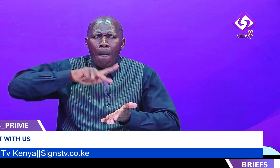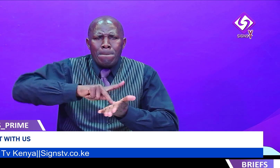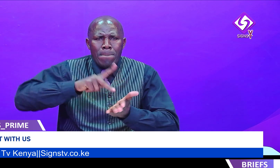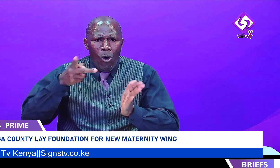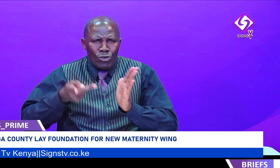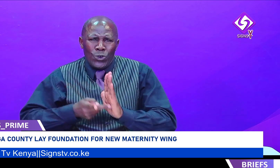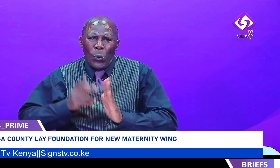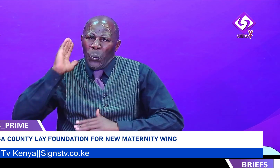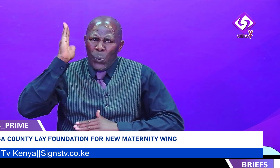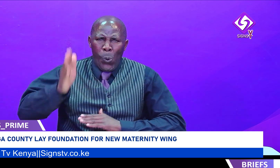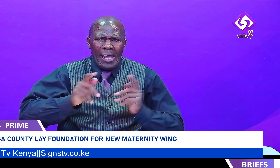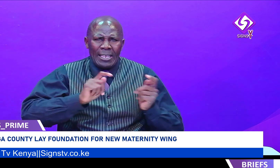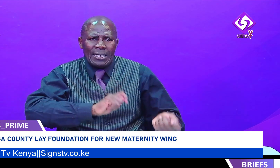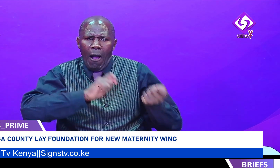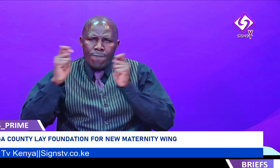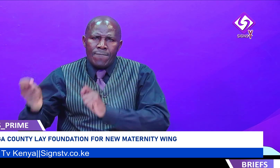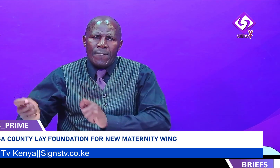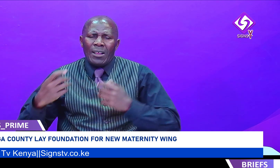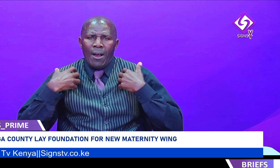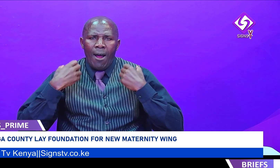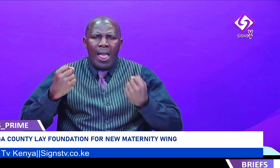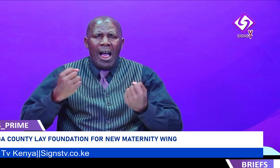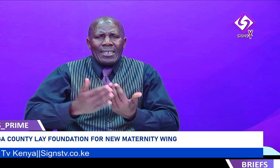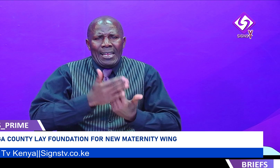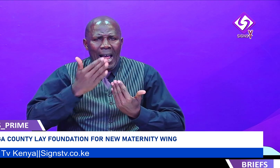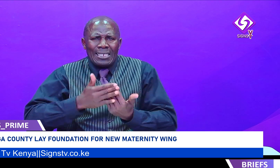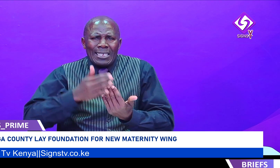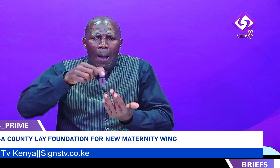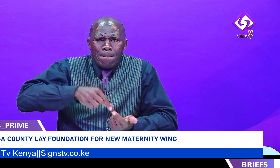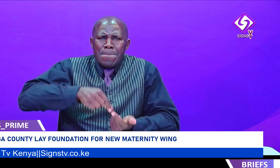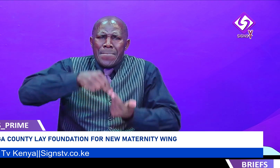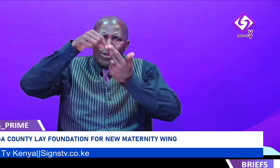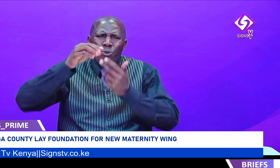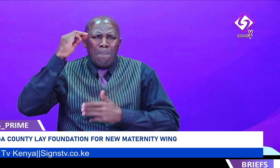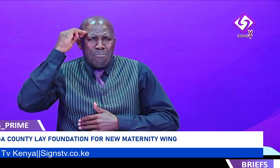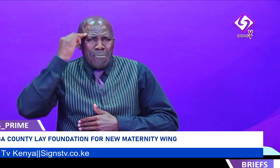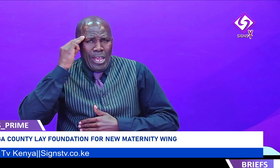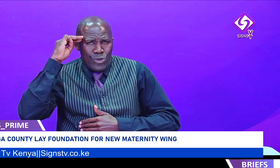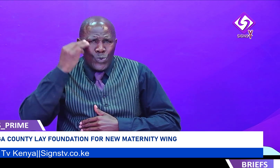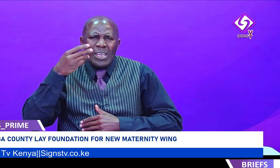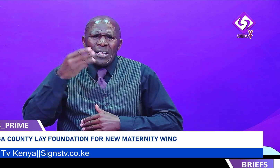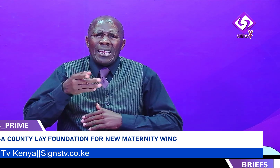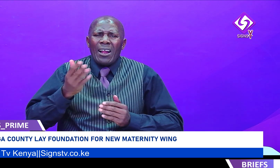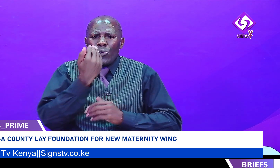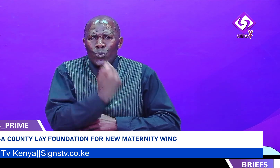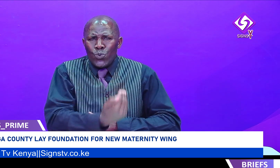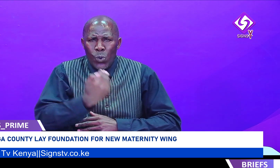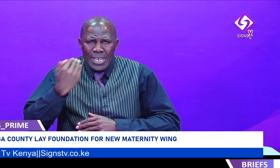According to Governor Waiguru, the project will transform healthcare, especially maternal and child